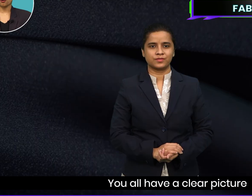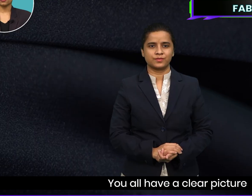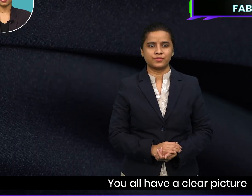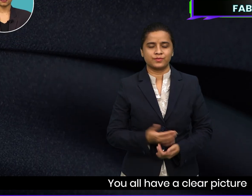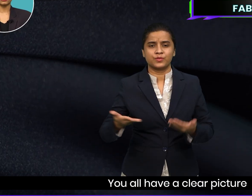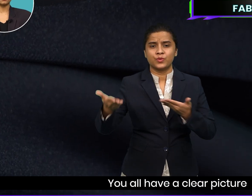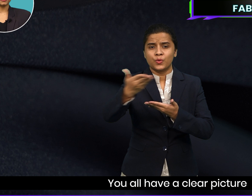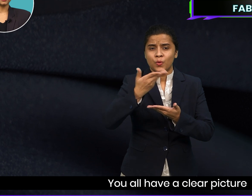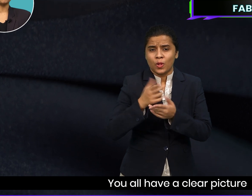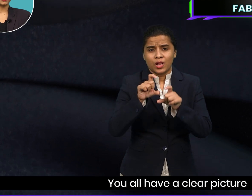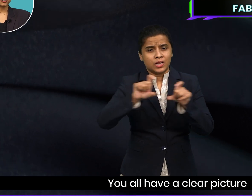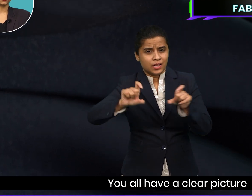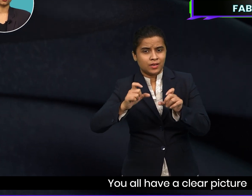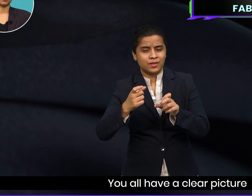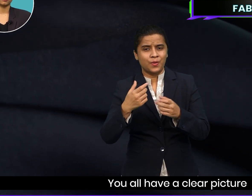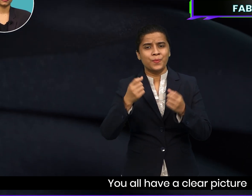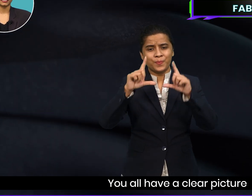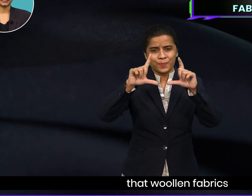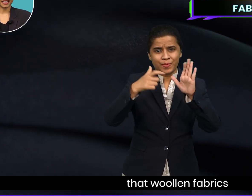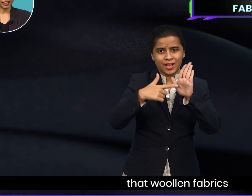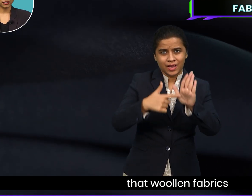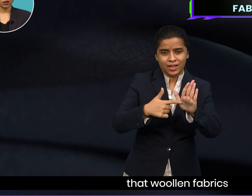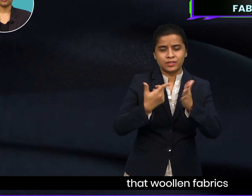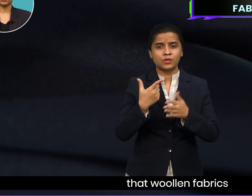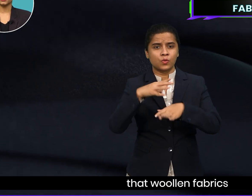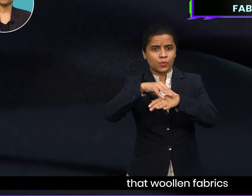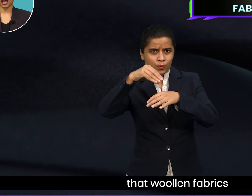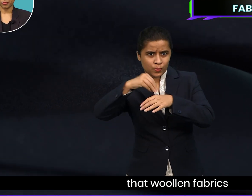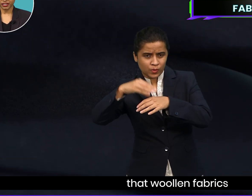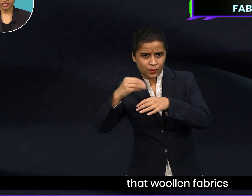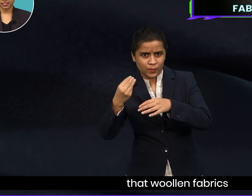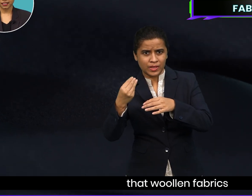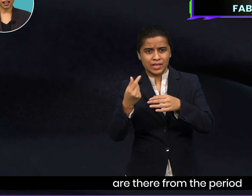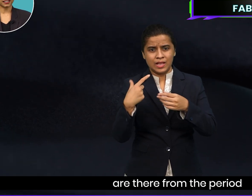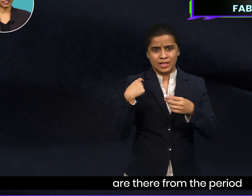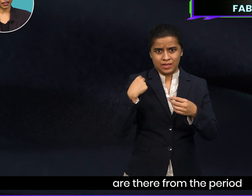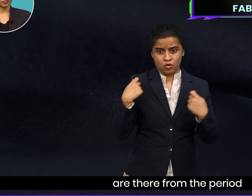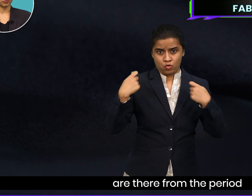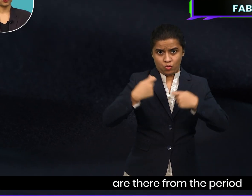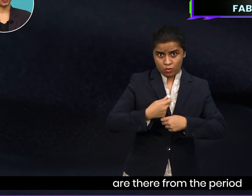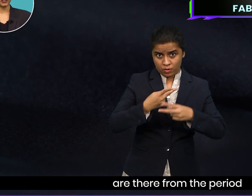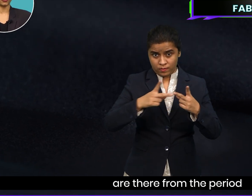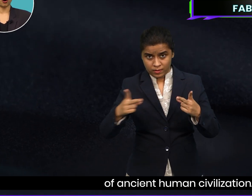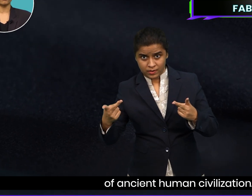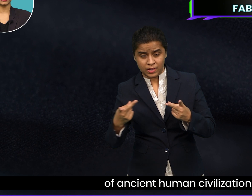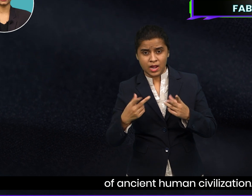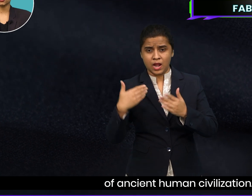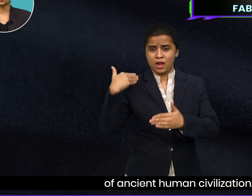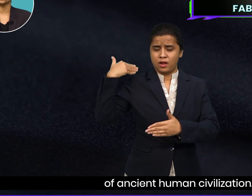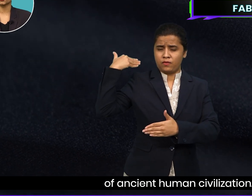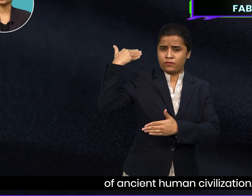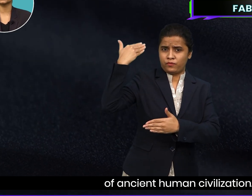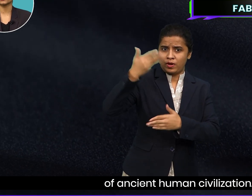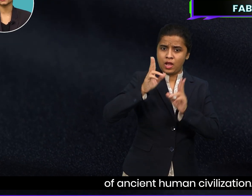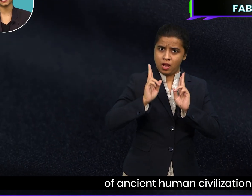You all have a clear picture that woolen fabrics are there from the period of